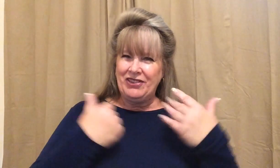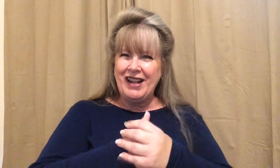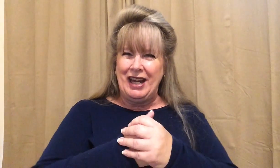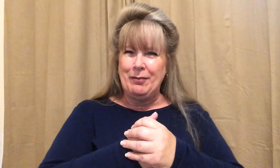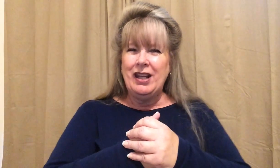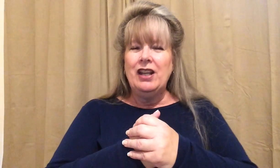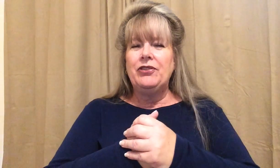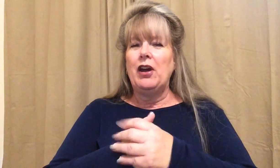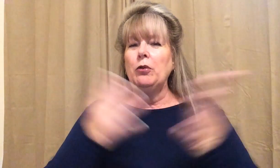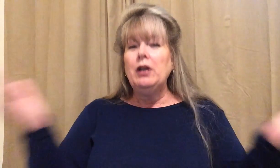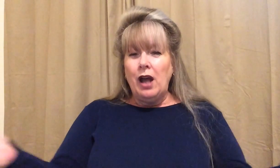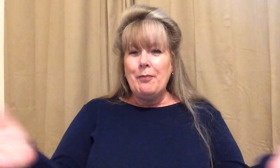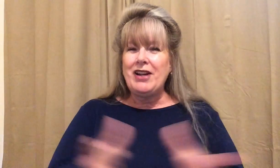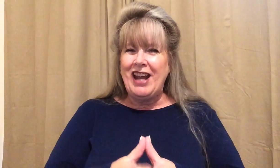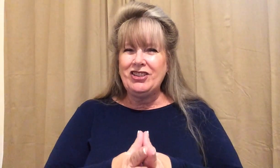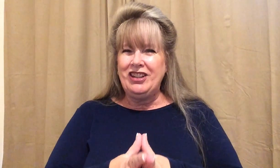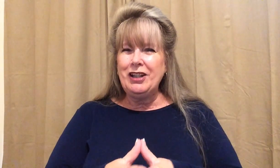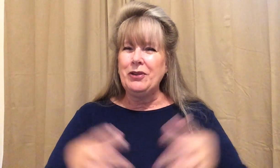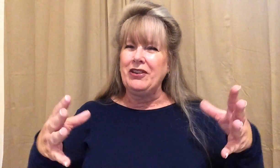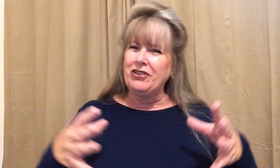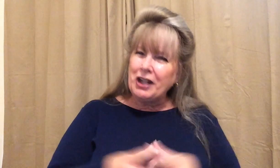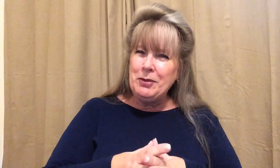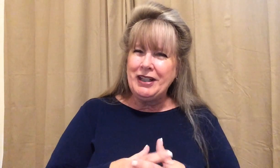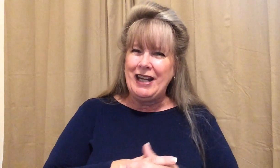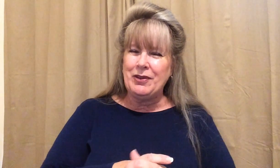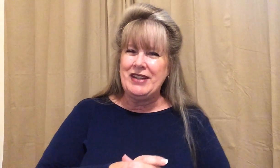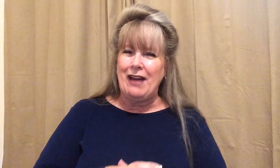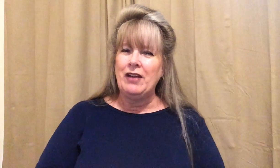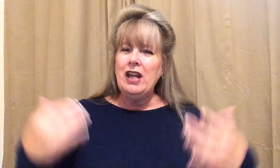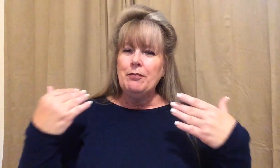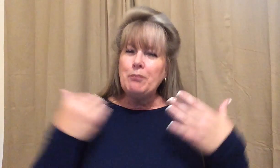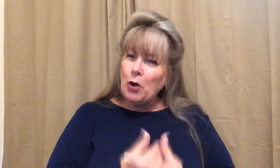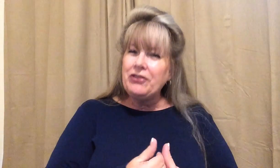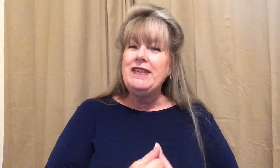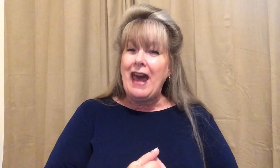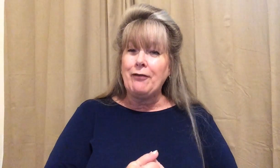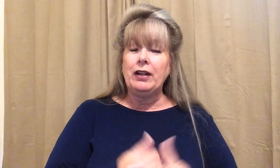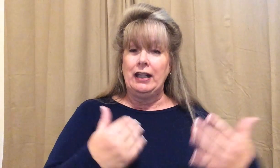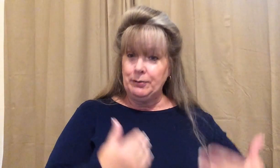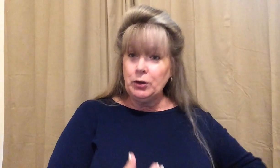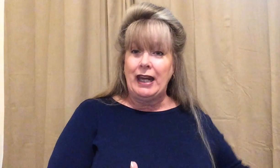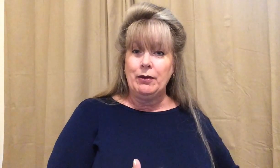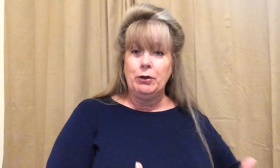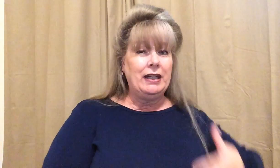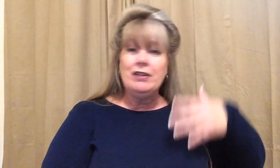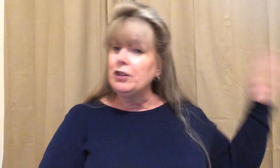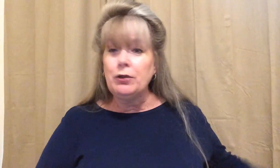sign name. So my challenge to you is to start communicating with the deaf. Most deaf can communicate with you, even if you don't know